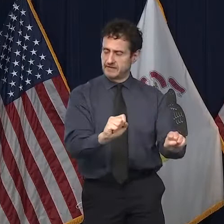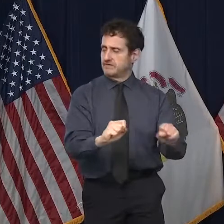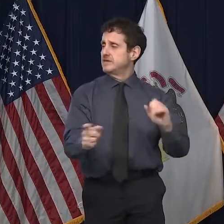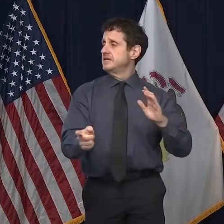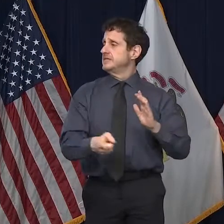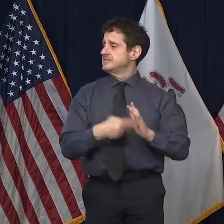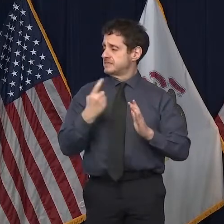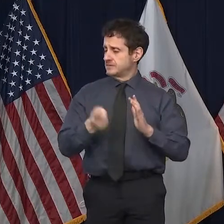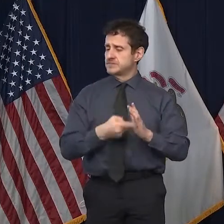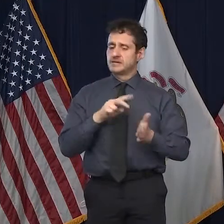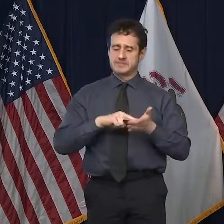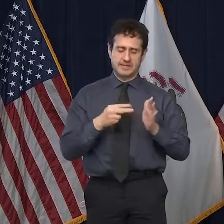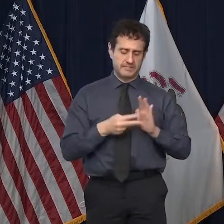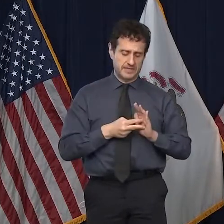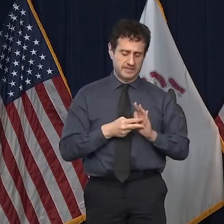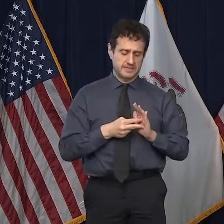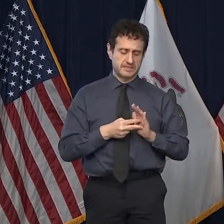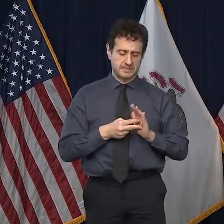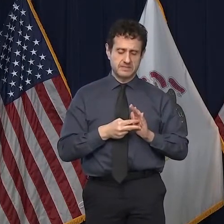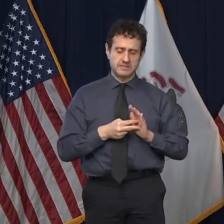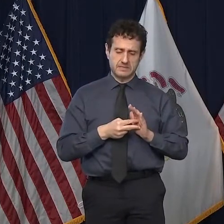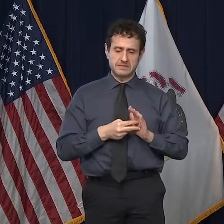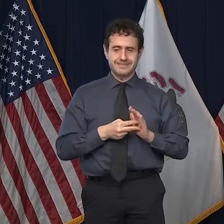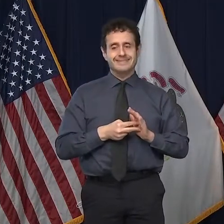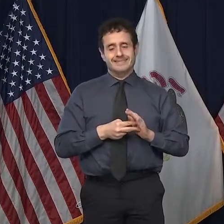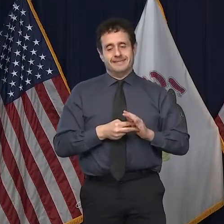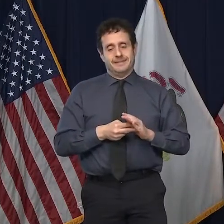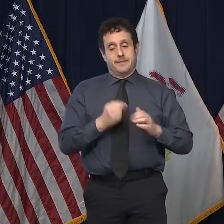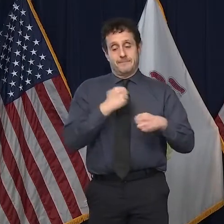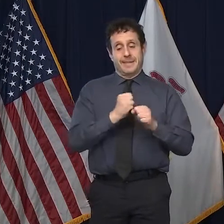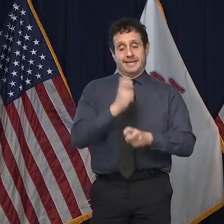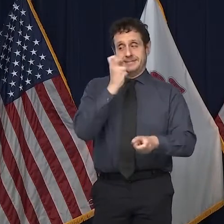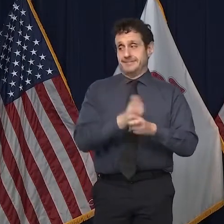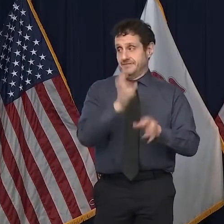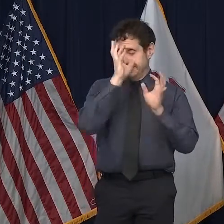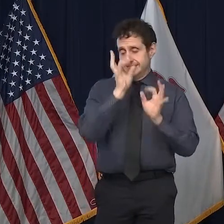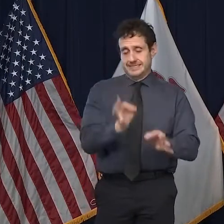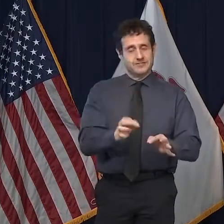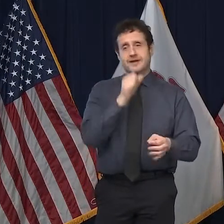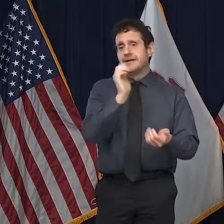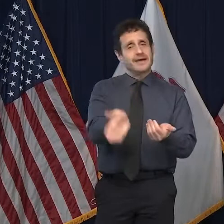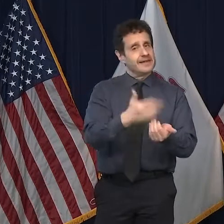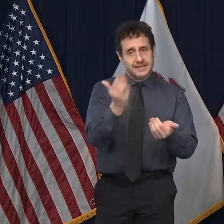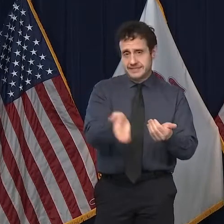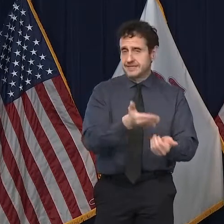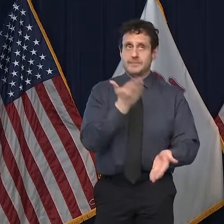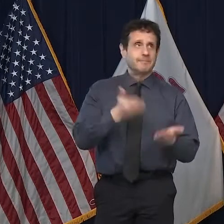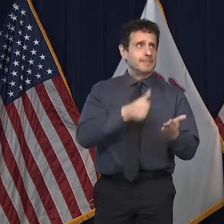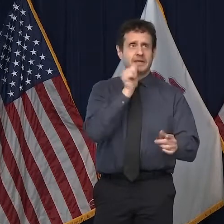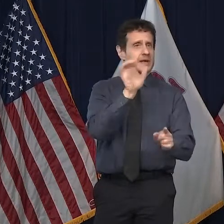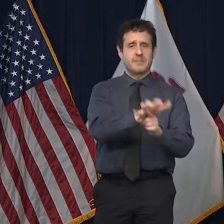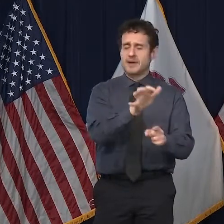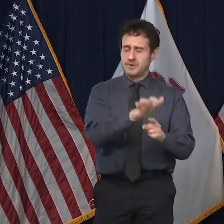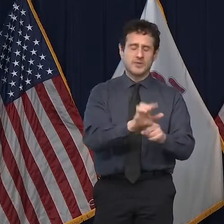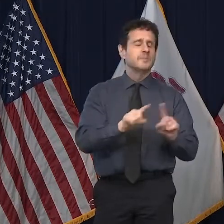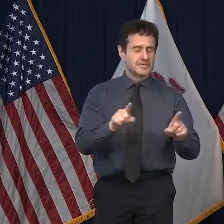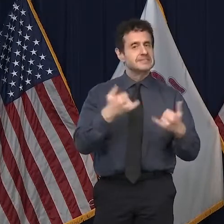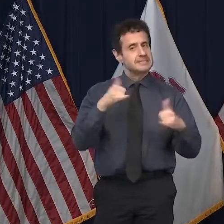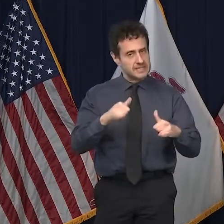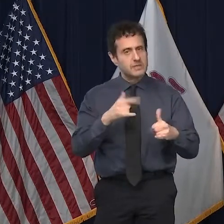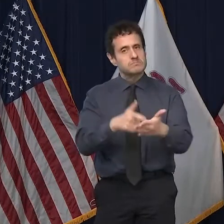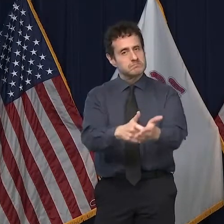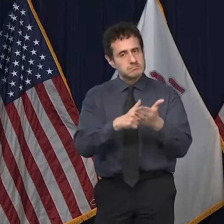sometimes that means doing things that are hard. It sometimes means doing some things that are unpopular. But the fact is